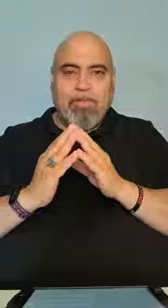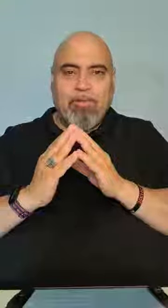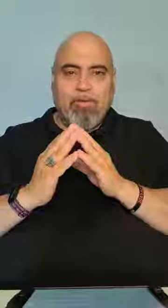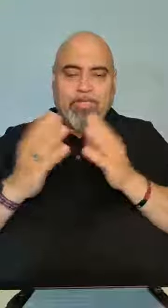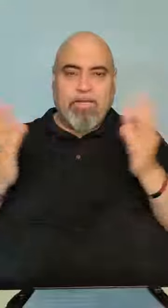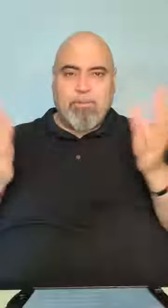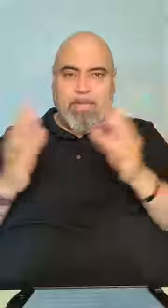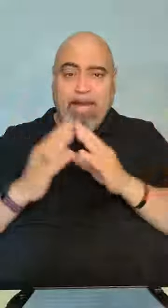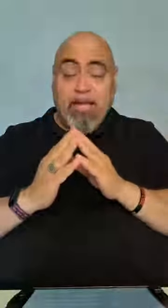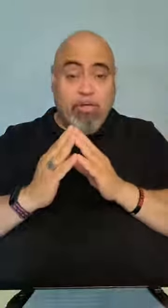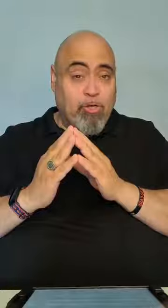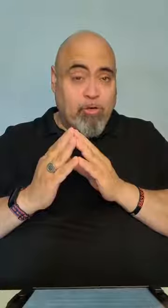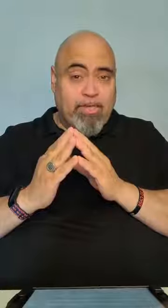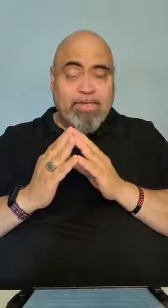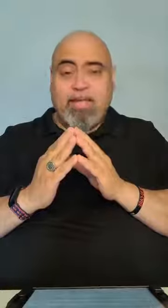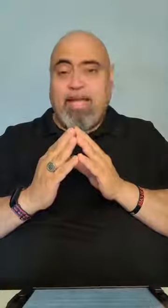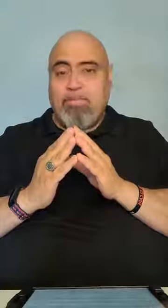can reach out to me at